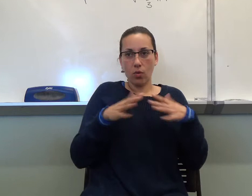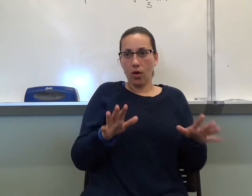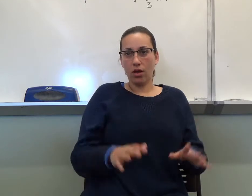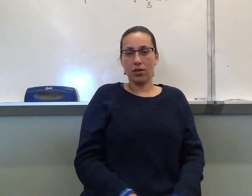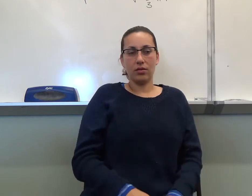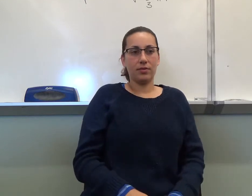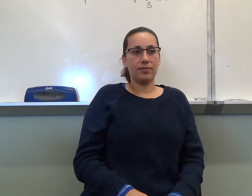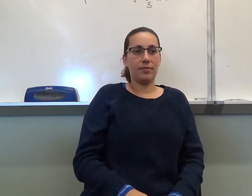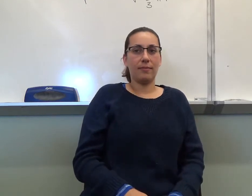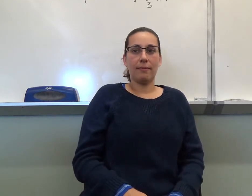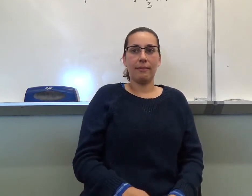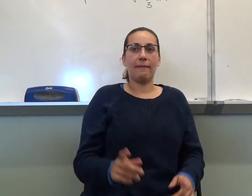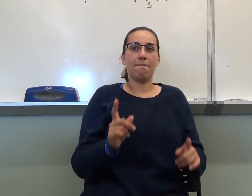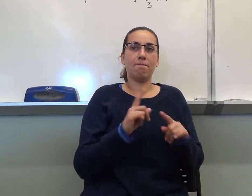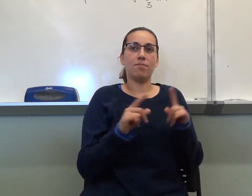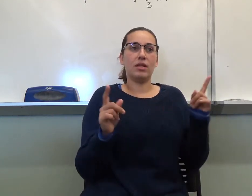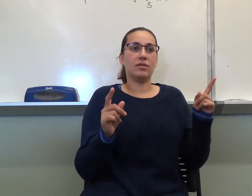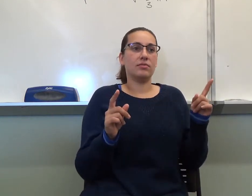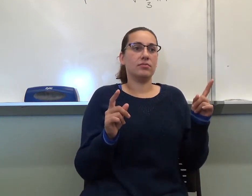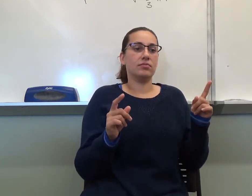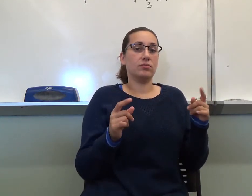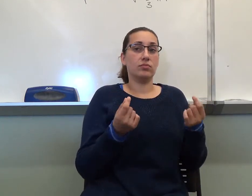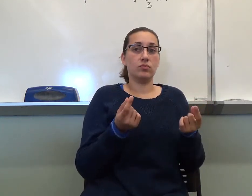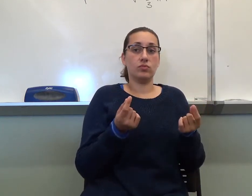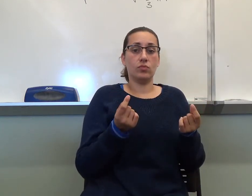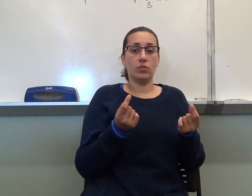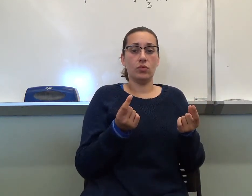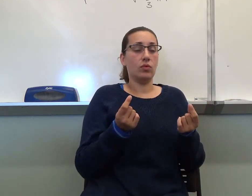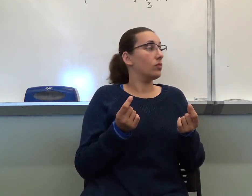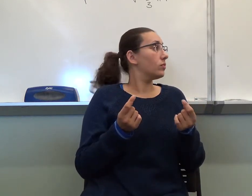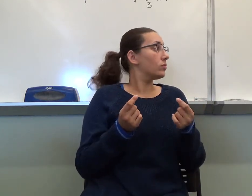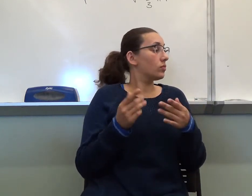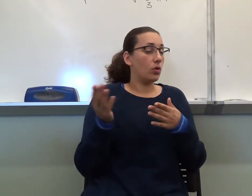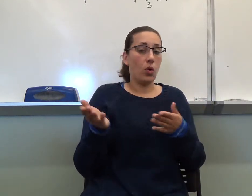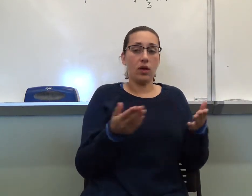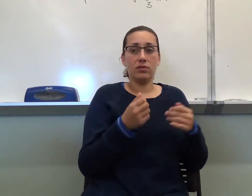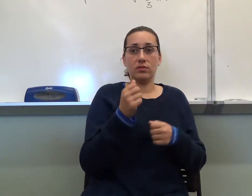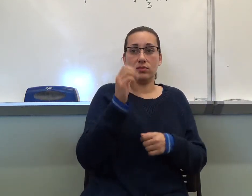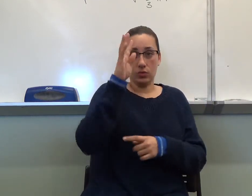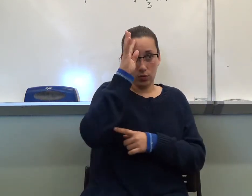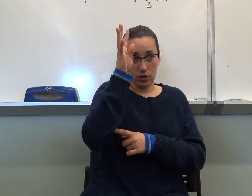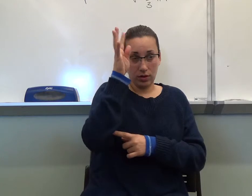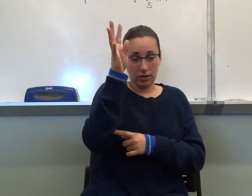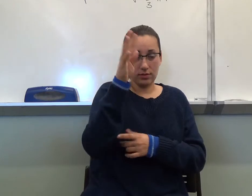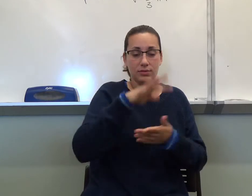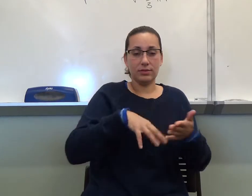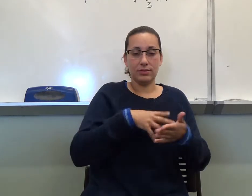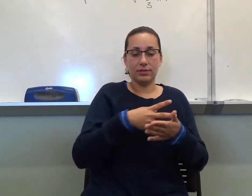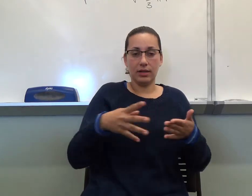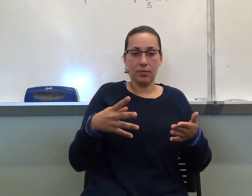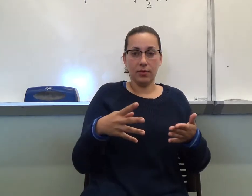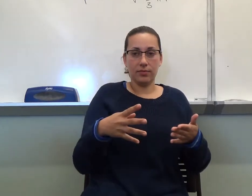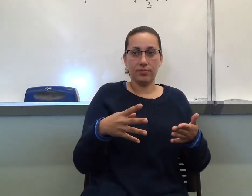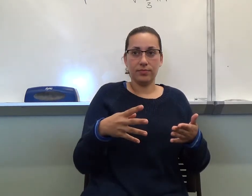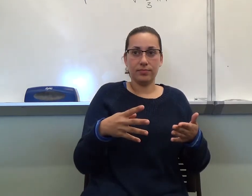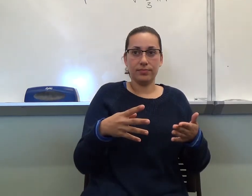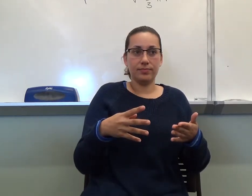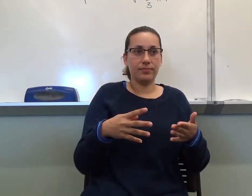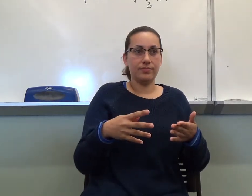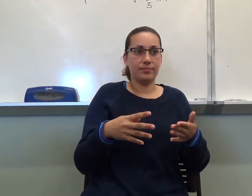So, what we'll do is take some time to construct a table, and so you'll know how